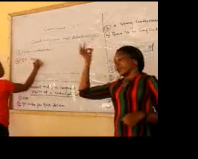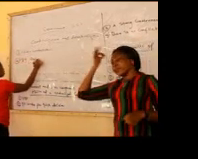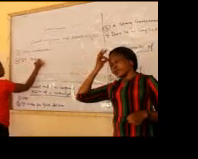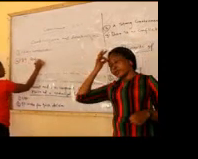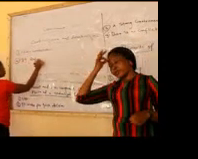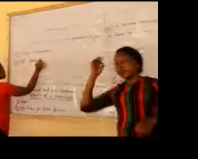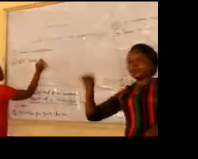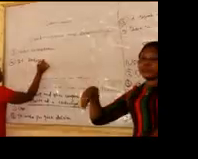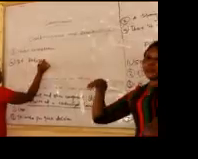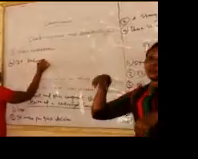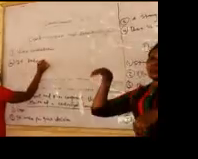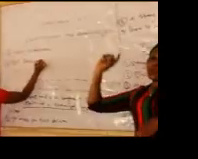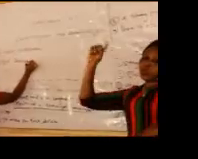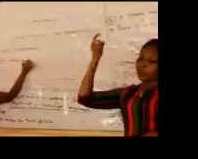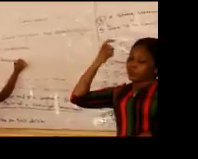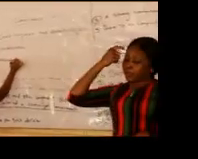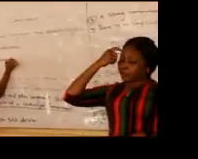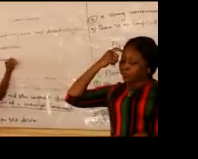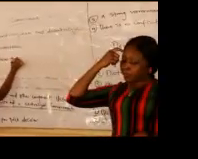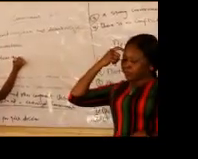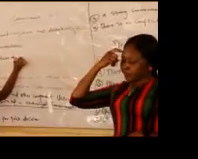the workload